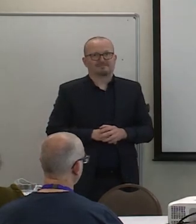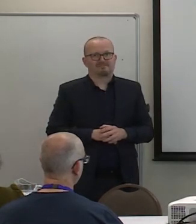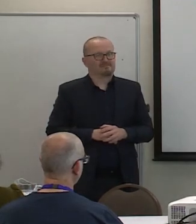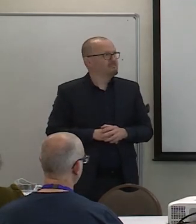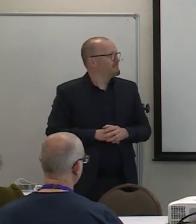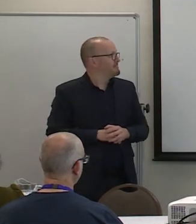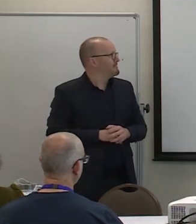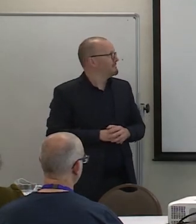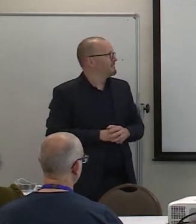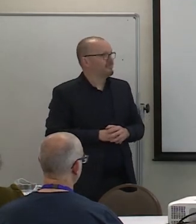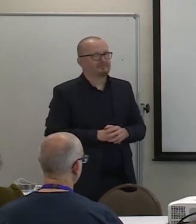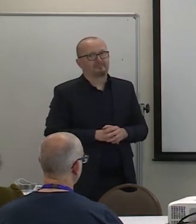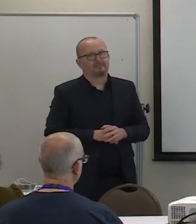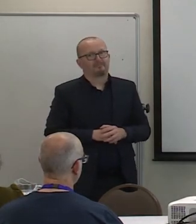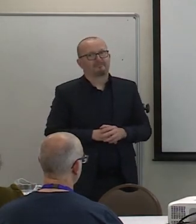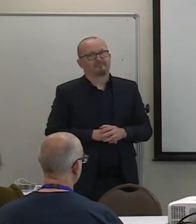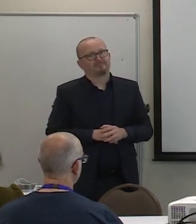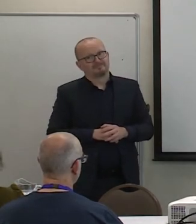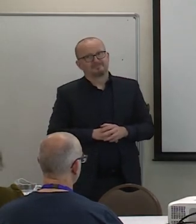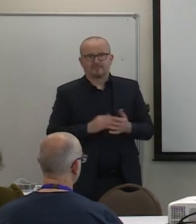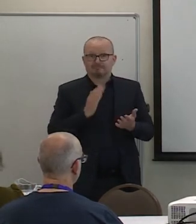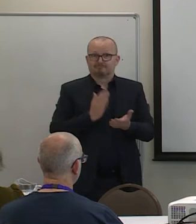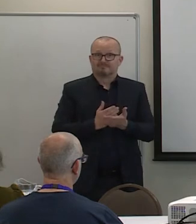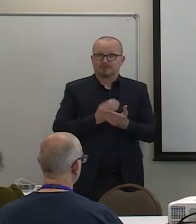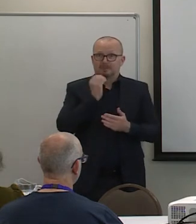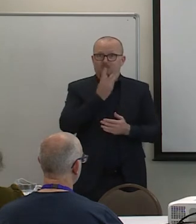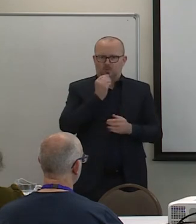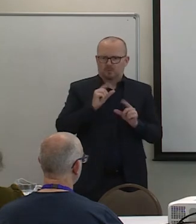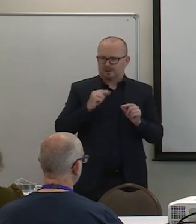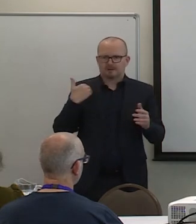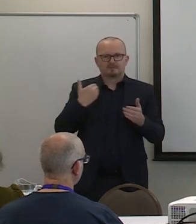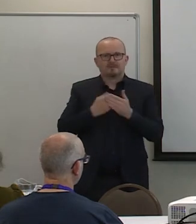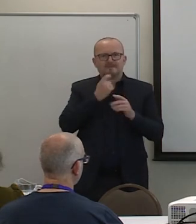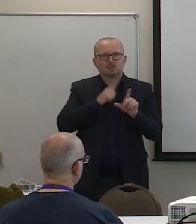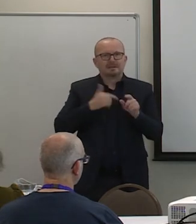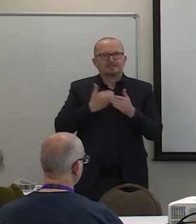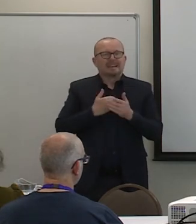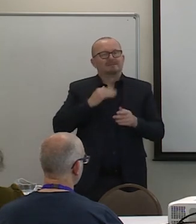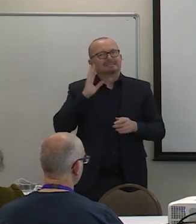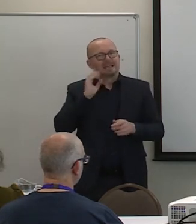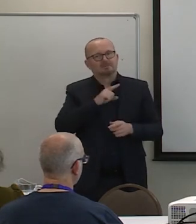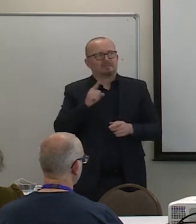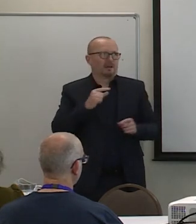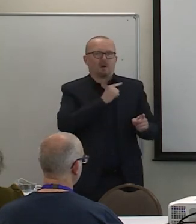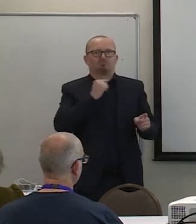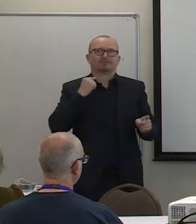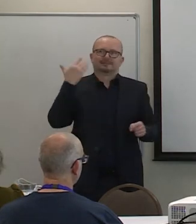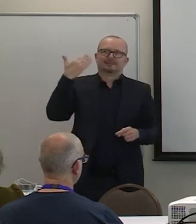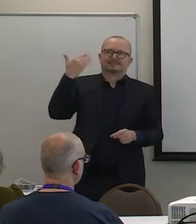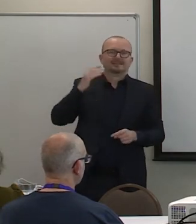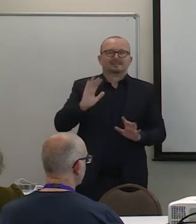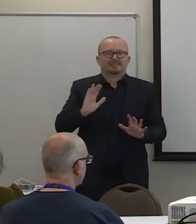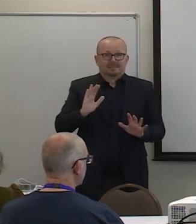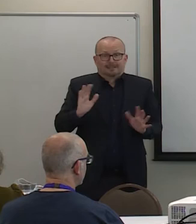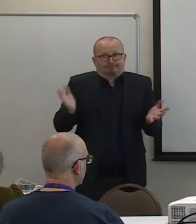And it really was. It's been beautiful, what we've done this past few years. And if that sounds a little bit evangelical, it's because